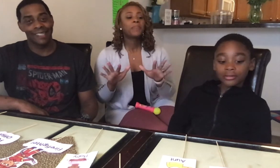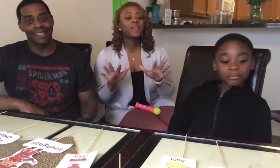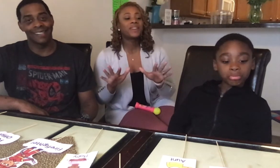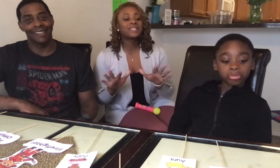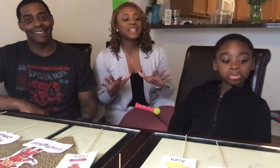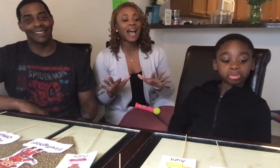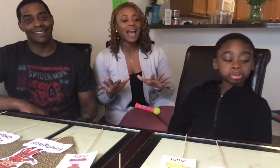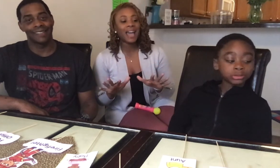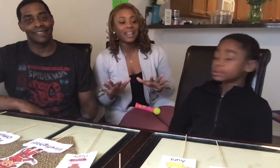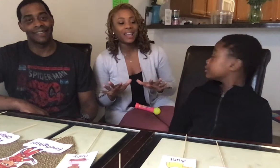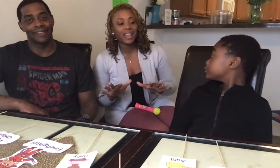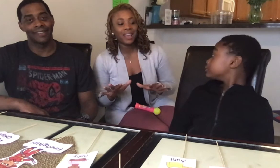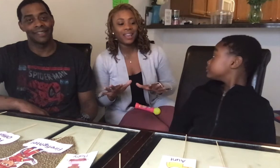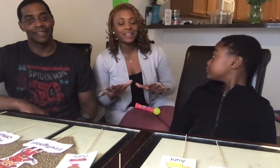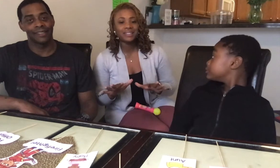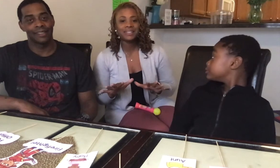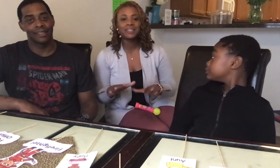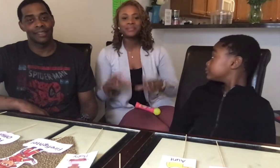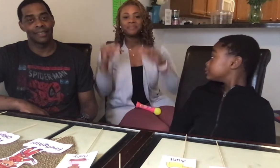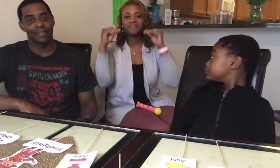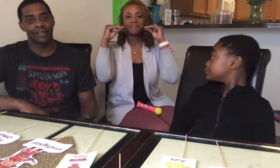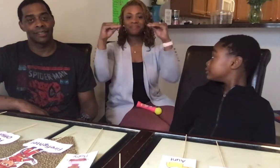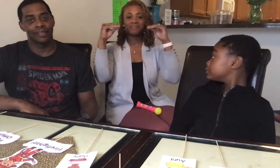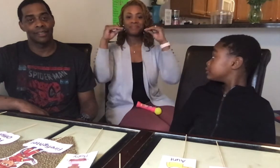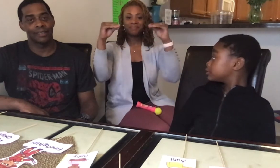The sign is...